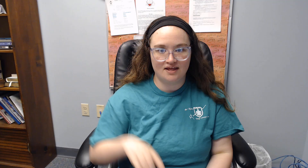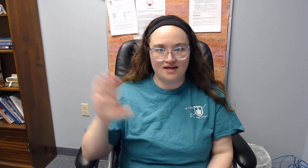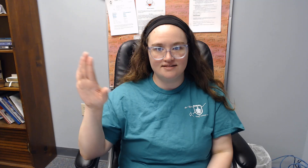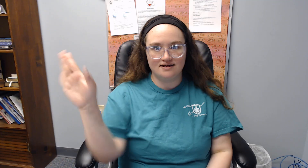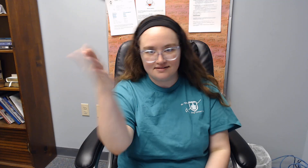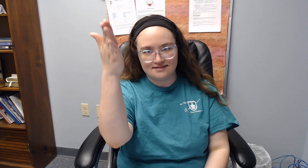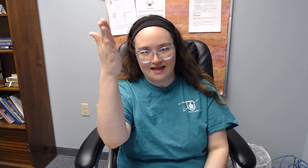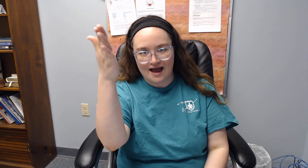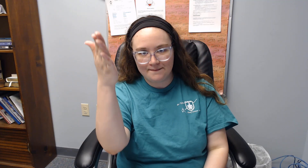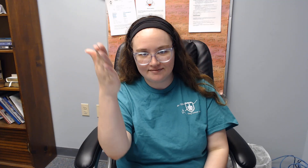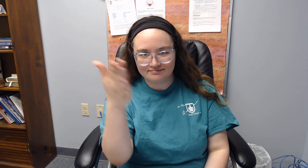A slap.